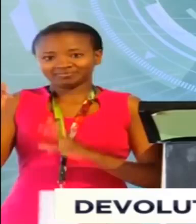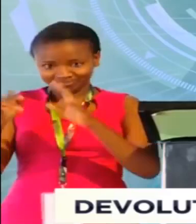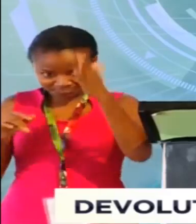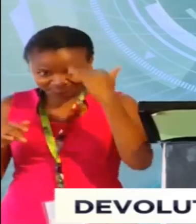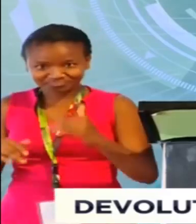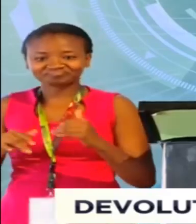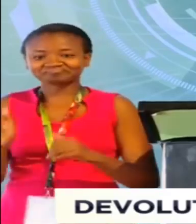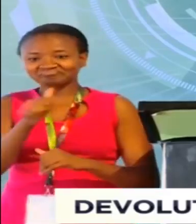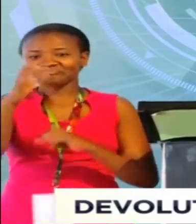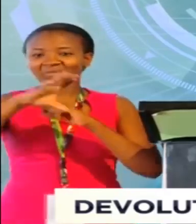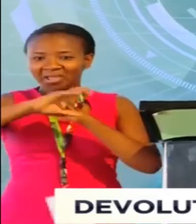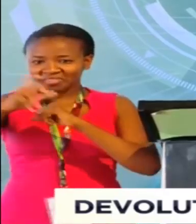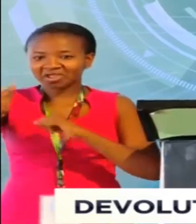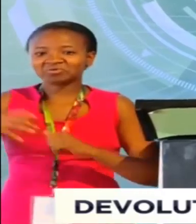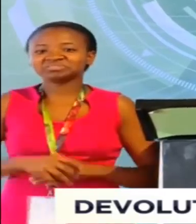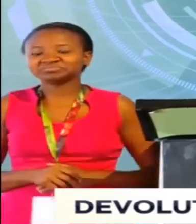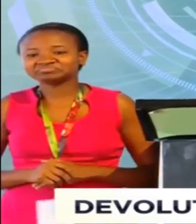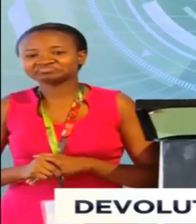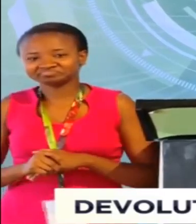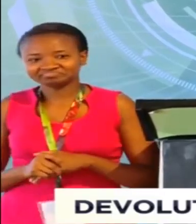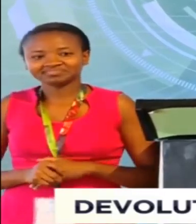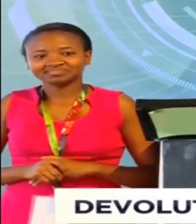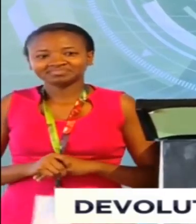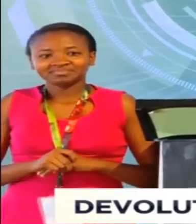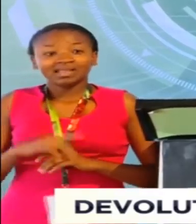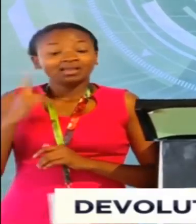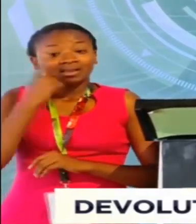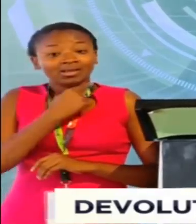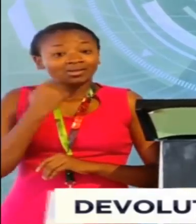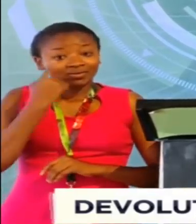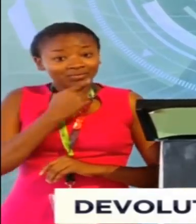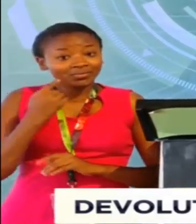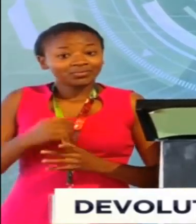ingine ambayo